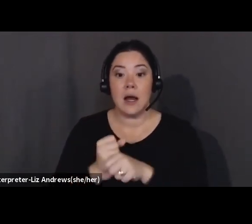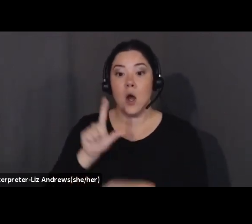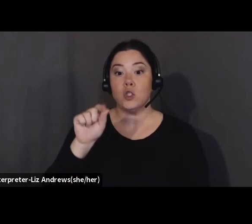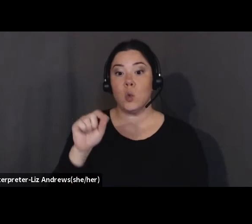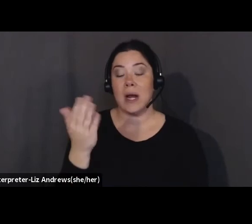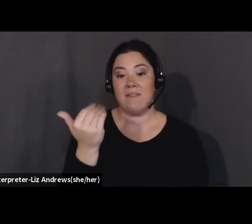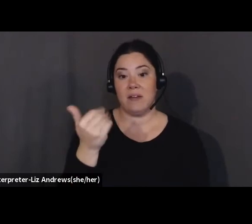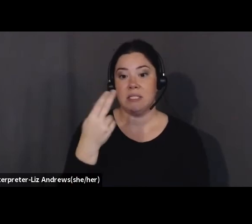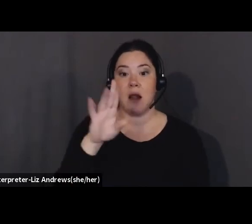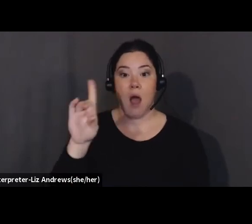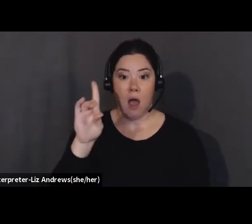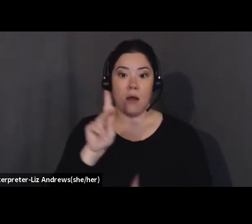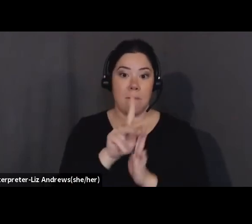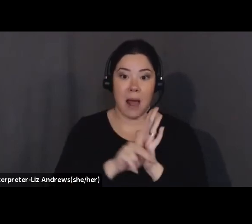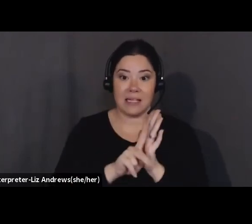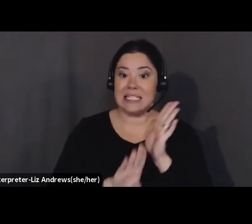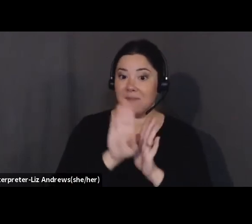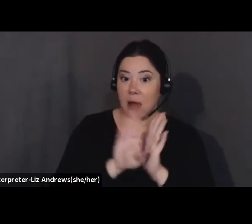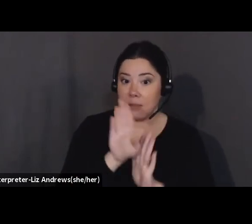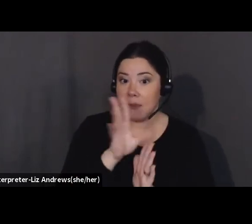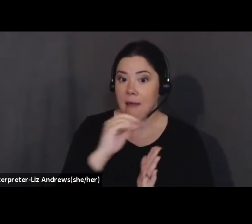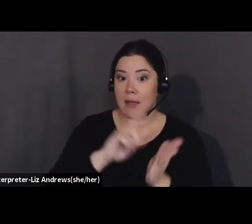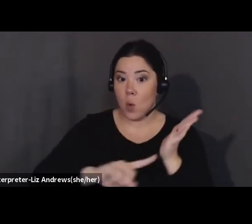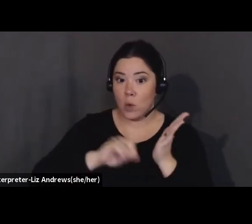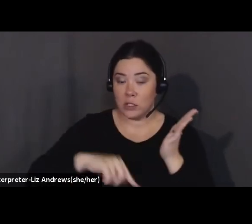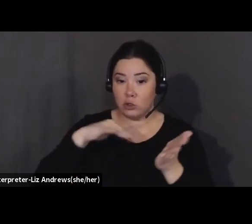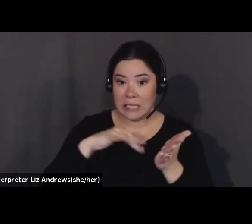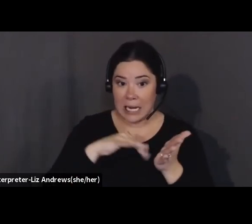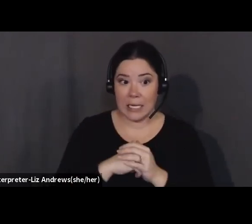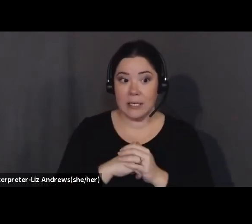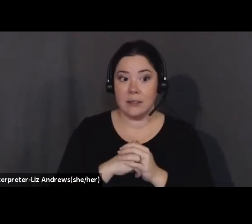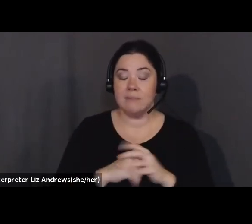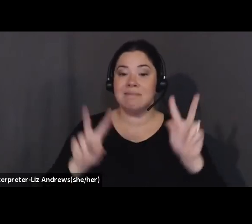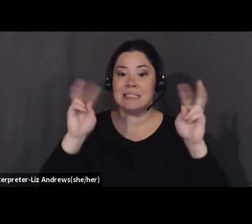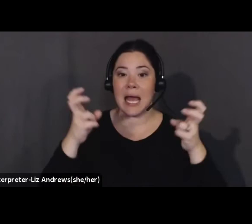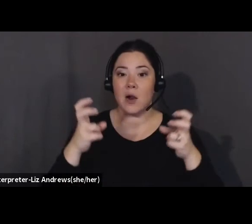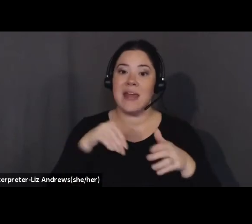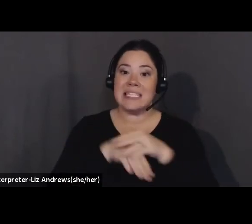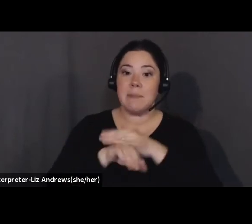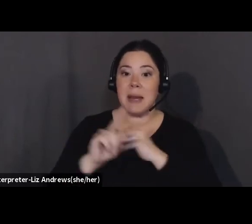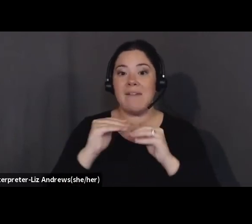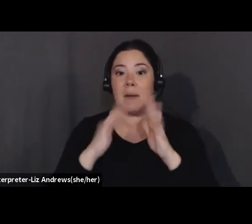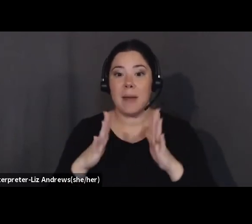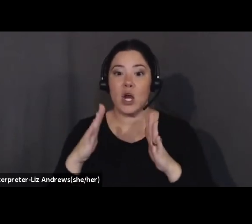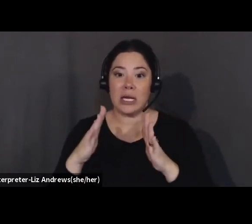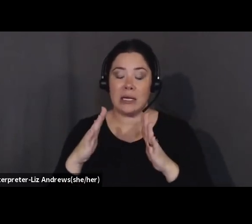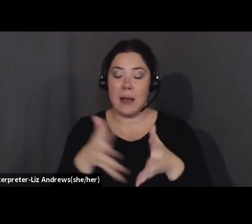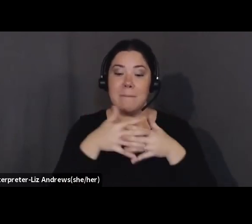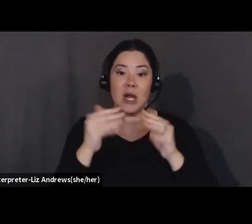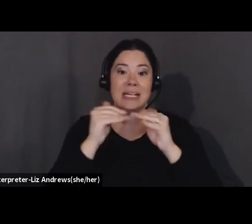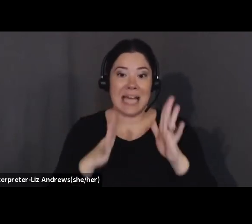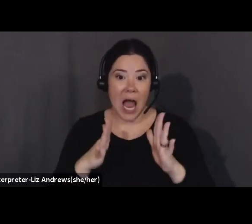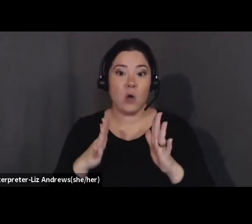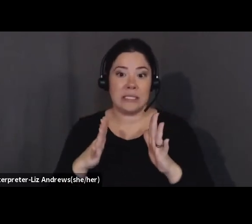Policy Development and Research study entitled The Accessibility of America's Housing Stock Analysis of